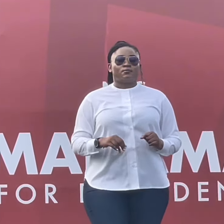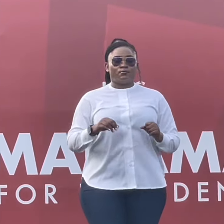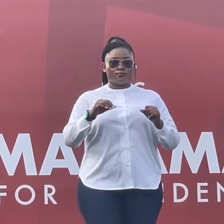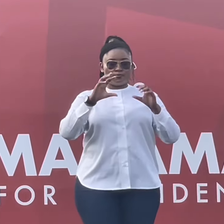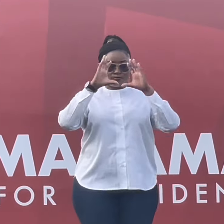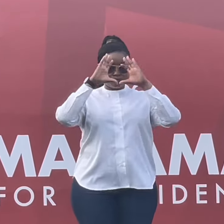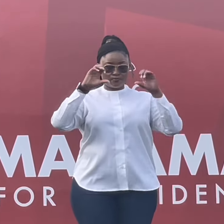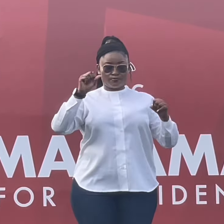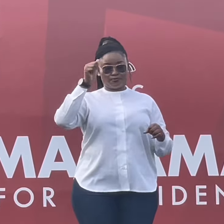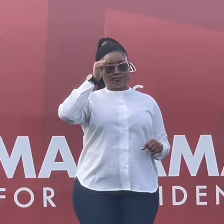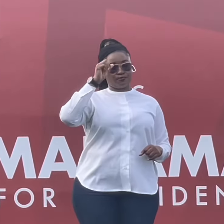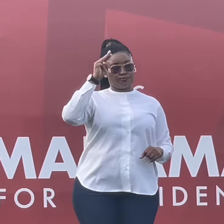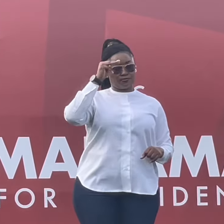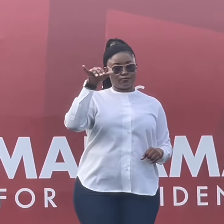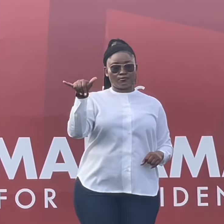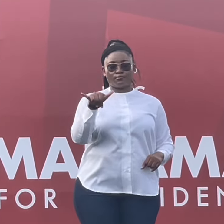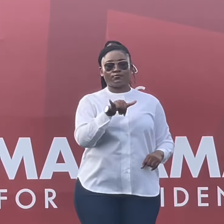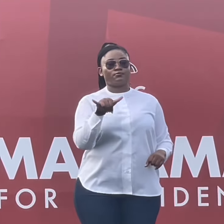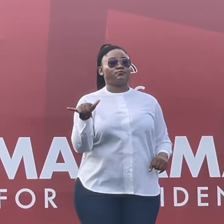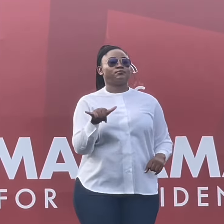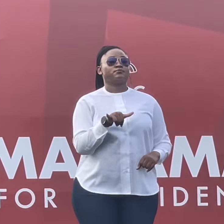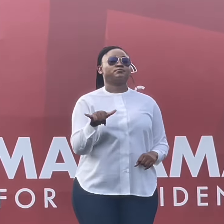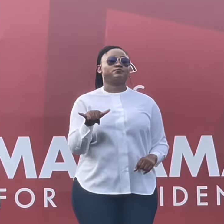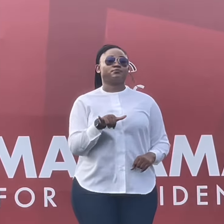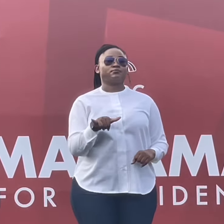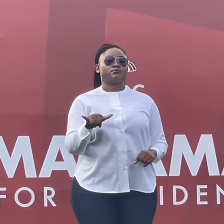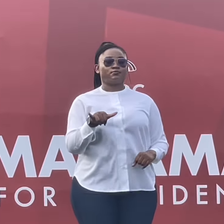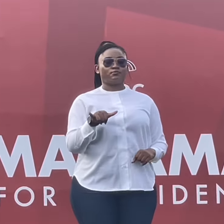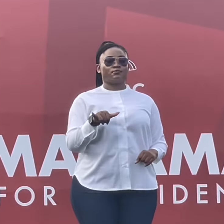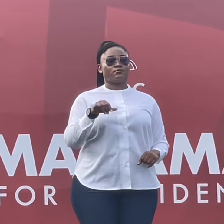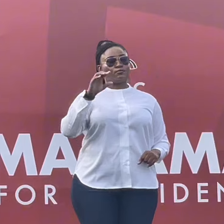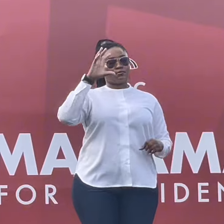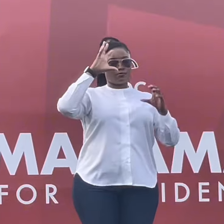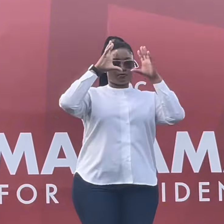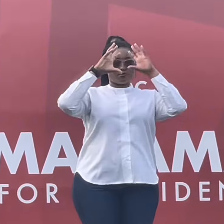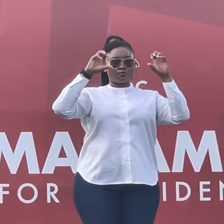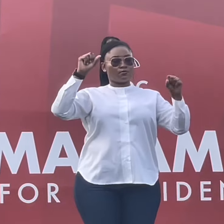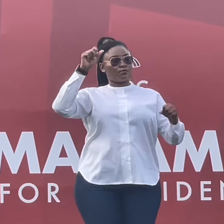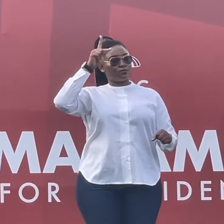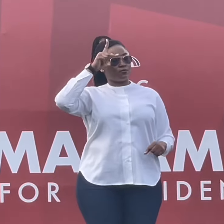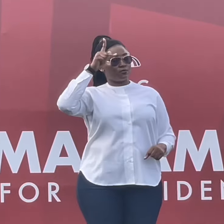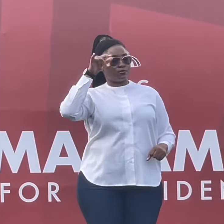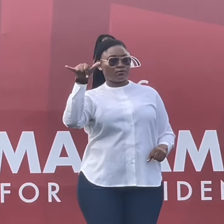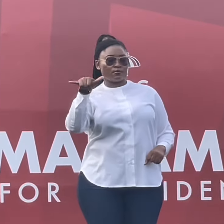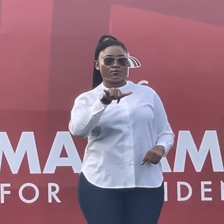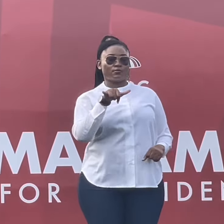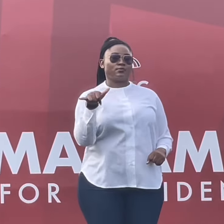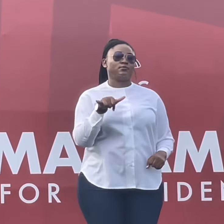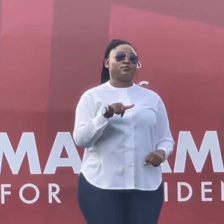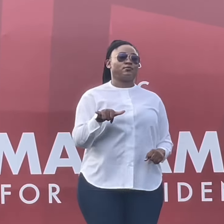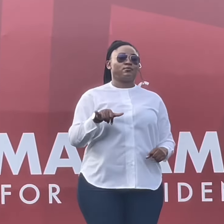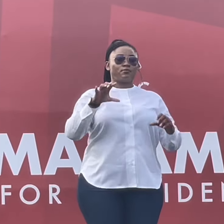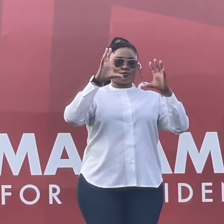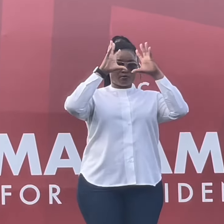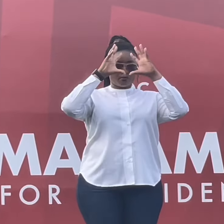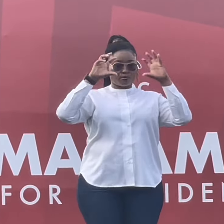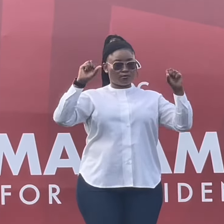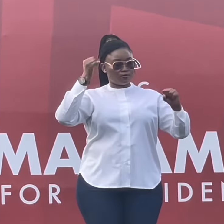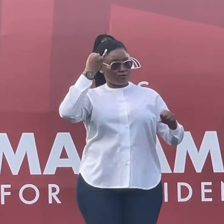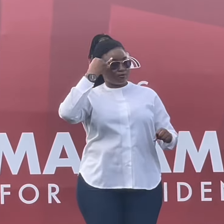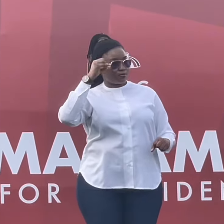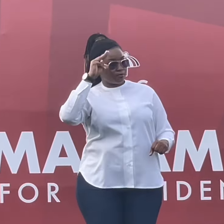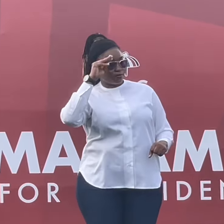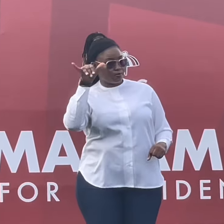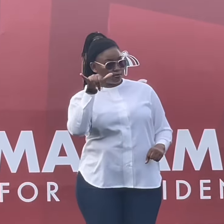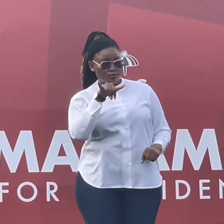President Atamils did the same. President Kufuor did the same. President Mahama did